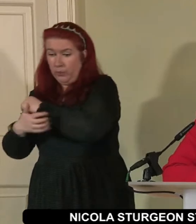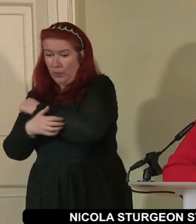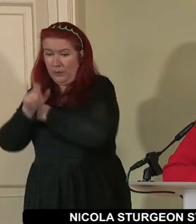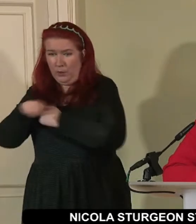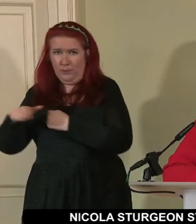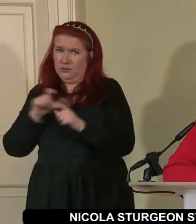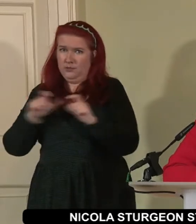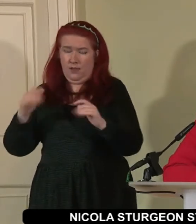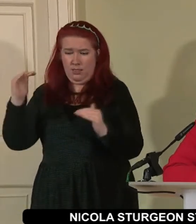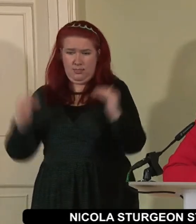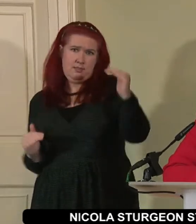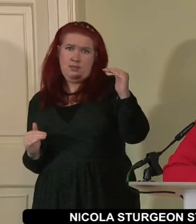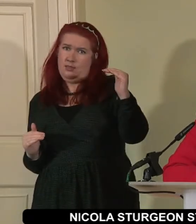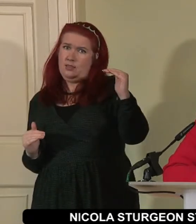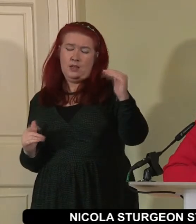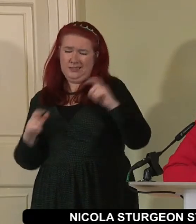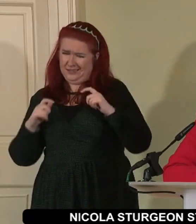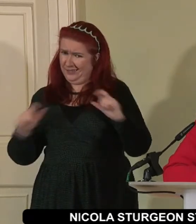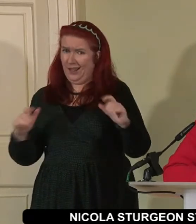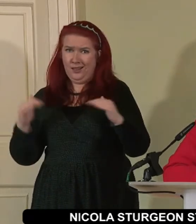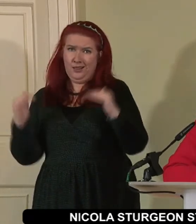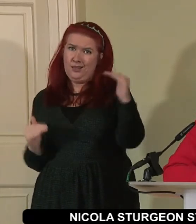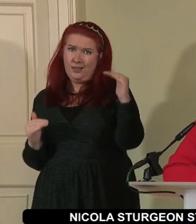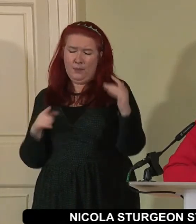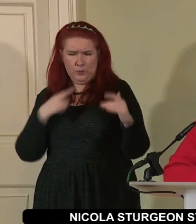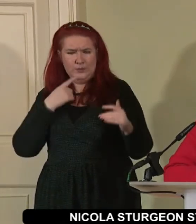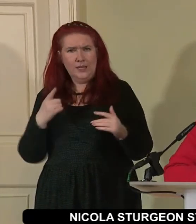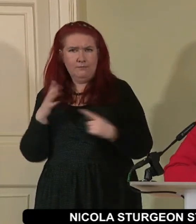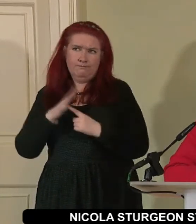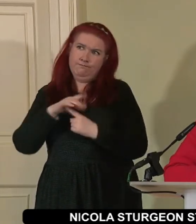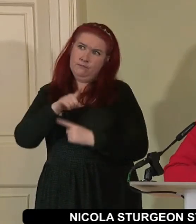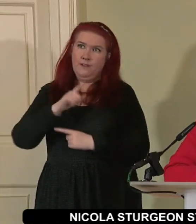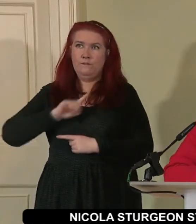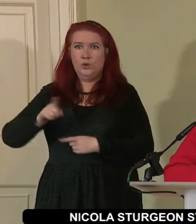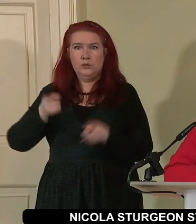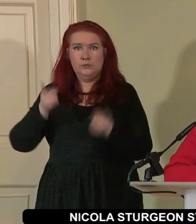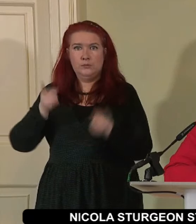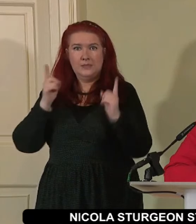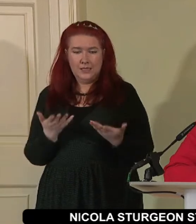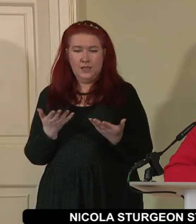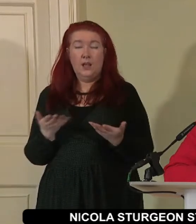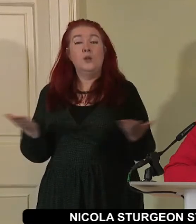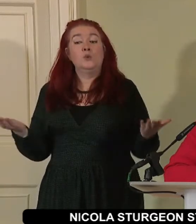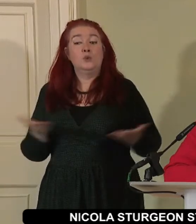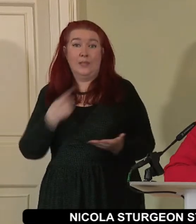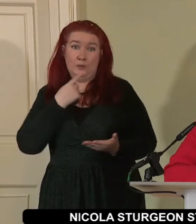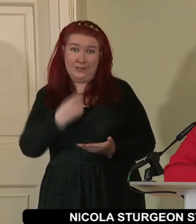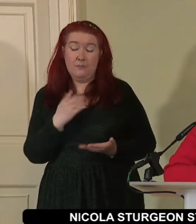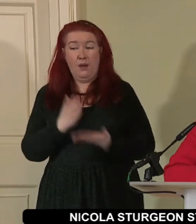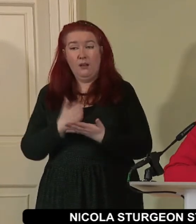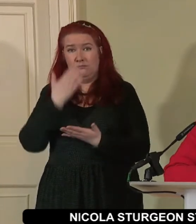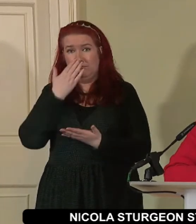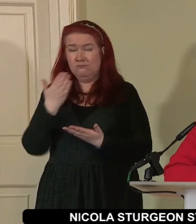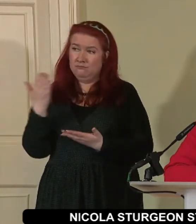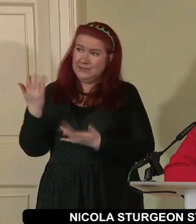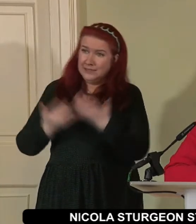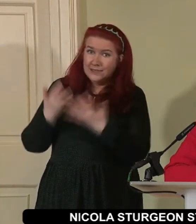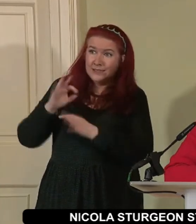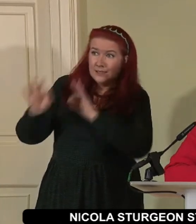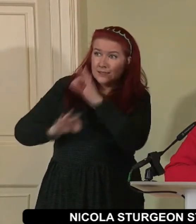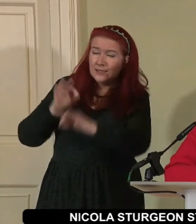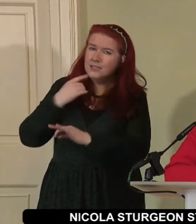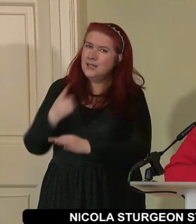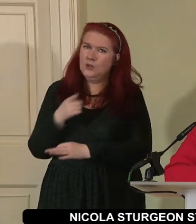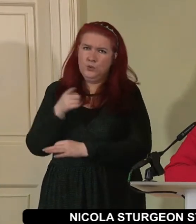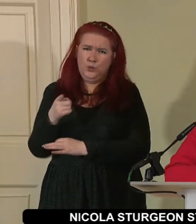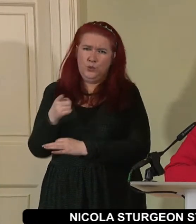missions as First Minister, remains pretty wide. And despite what you're saying today, polls suggest that you've got nowhere